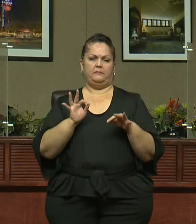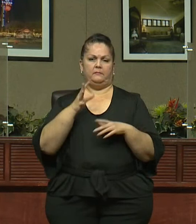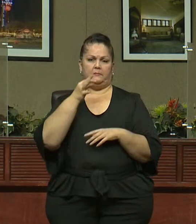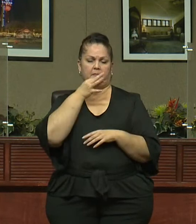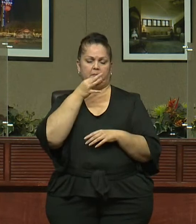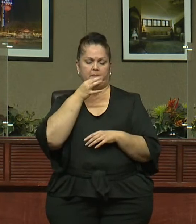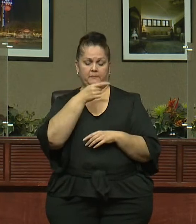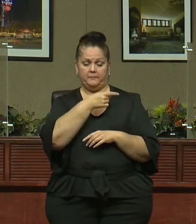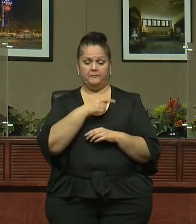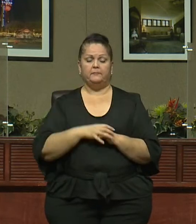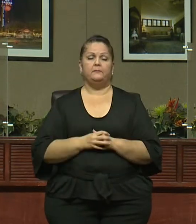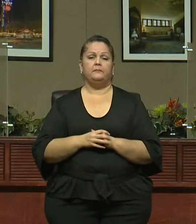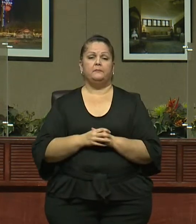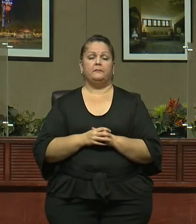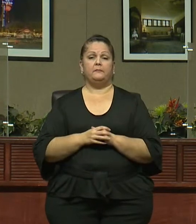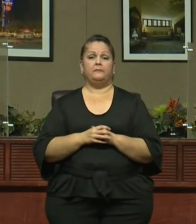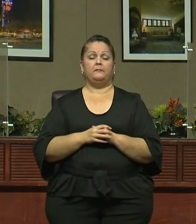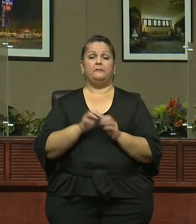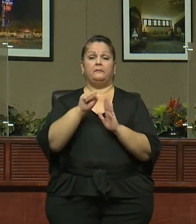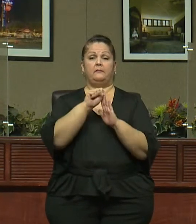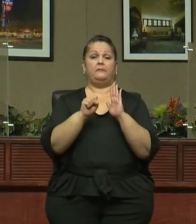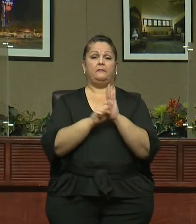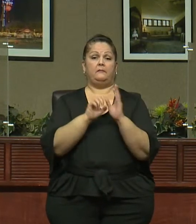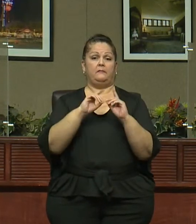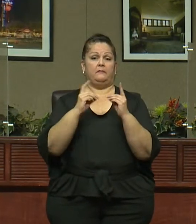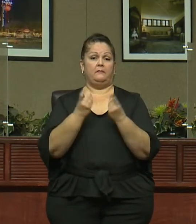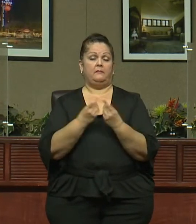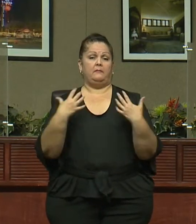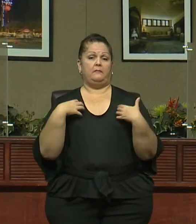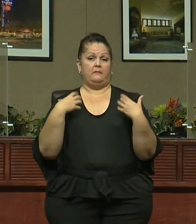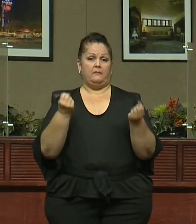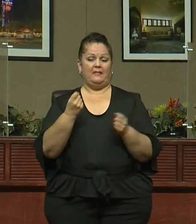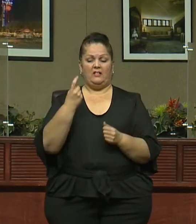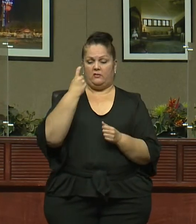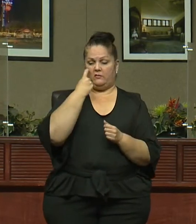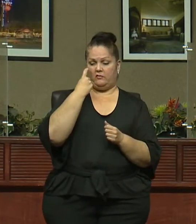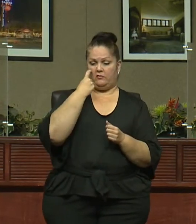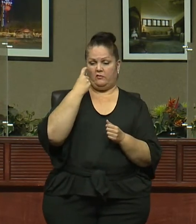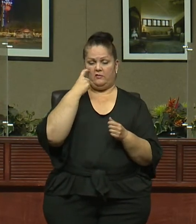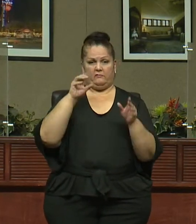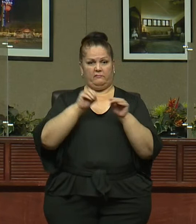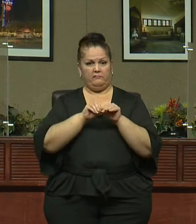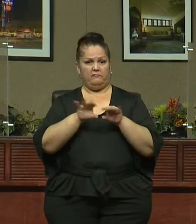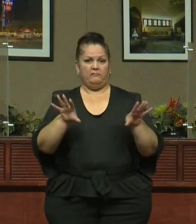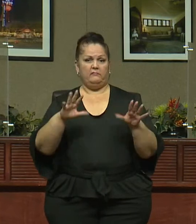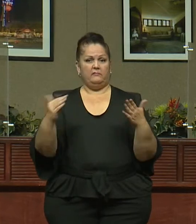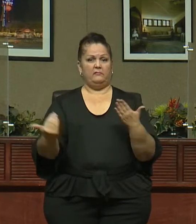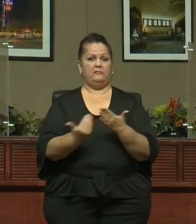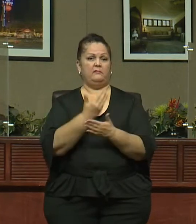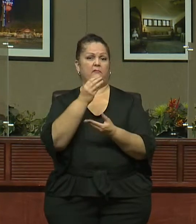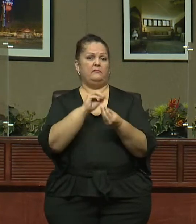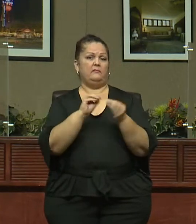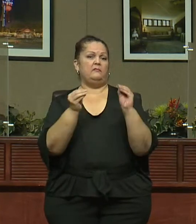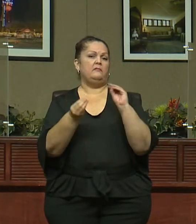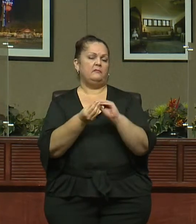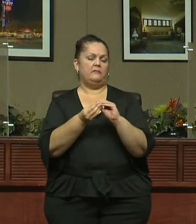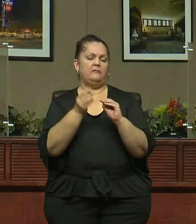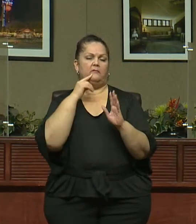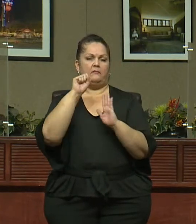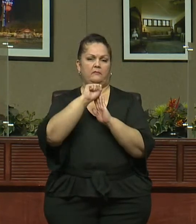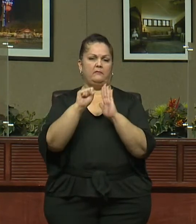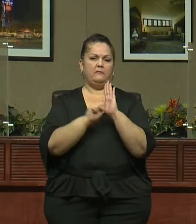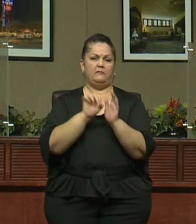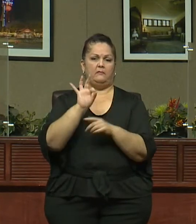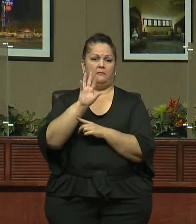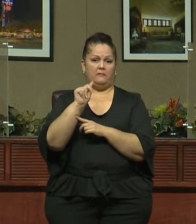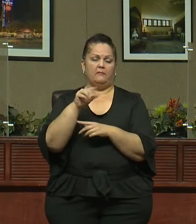County. The State Department of Health recently released the updated numbers for the state,